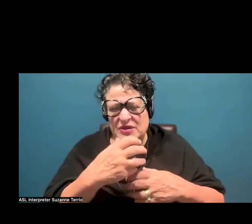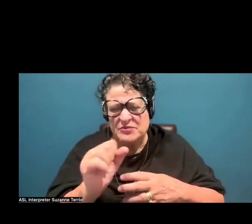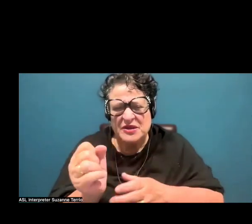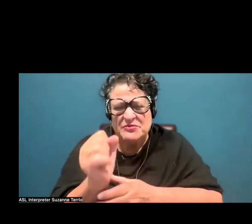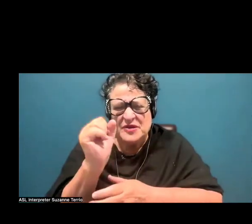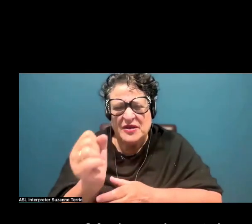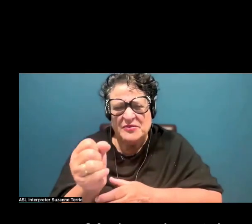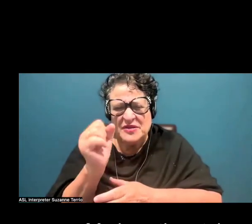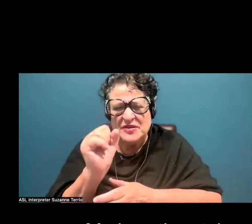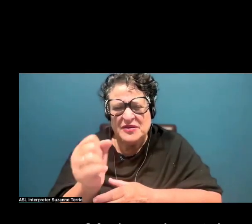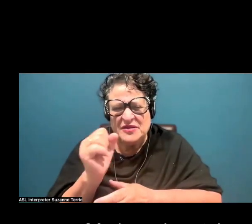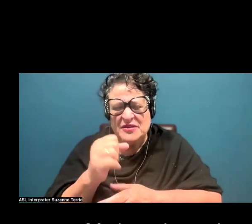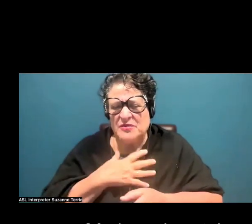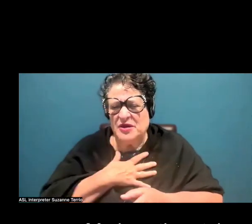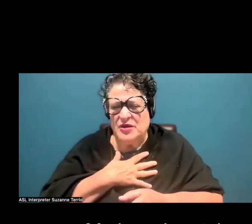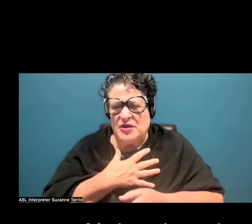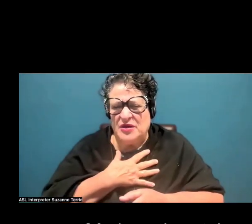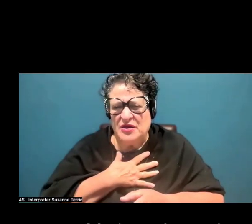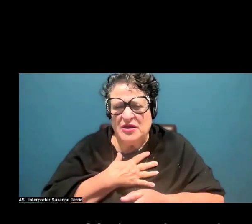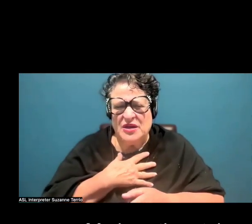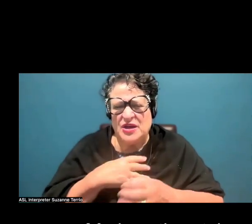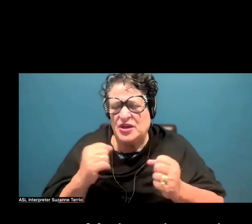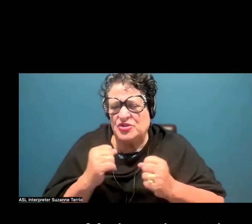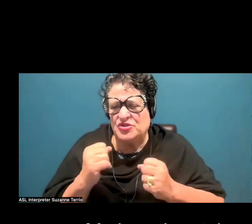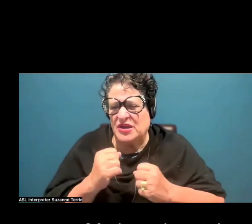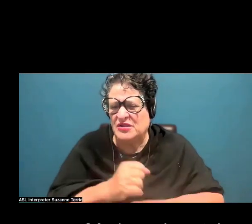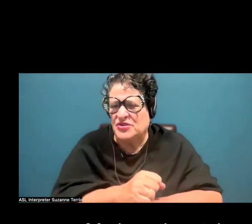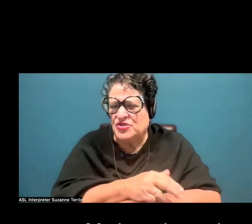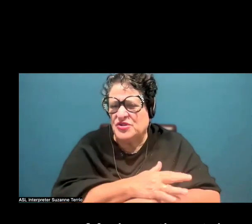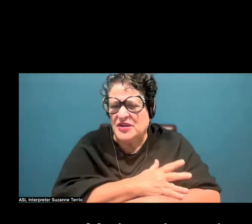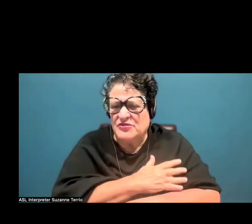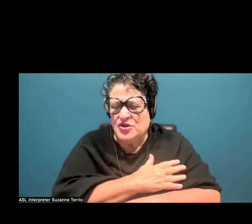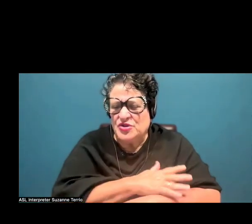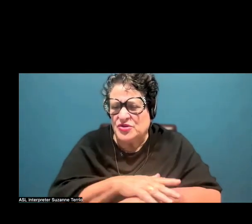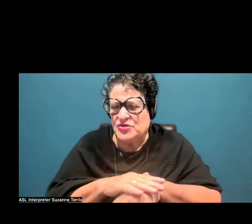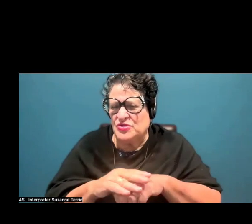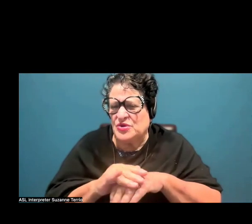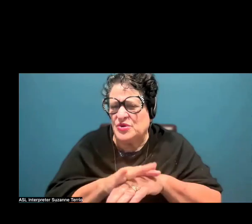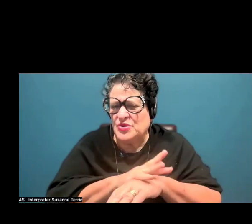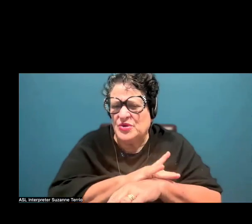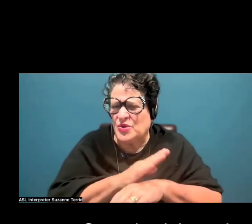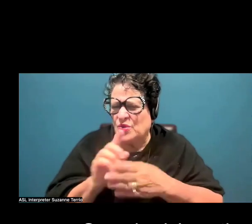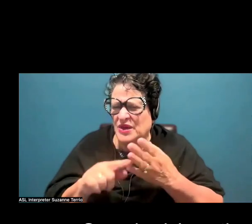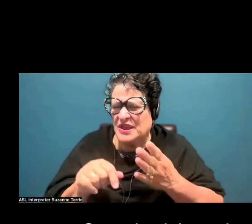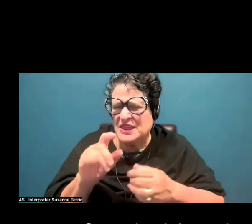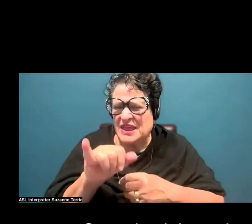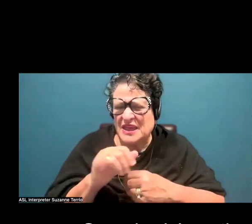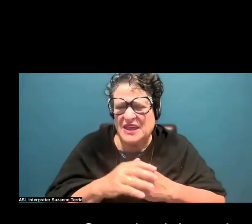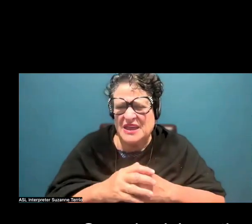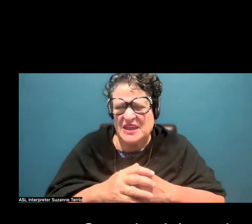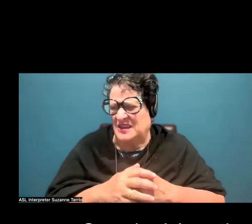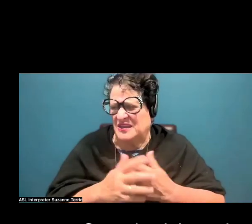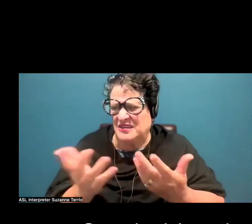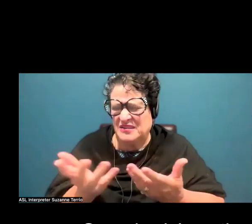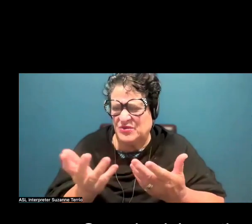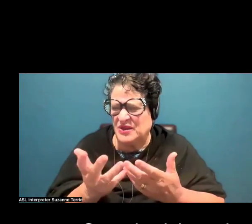water. My breath catches, a chill, a shiver as the hairs on my arms stand up. What is that? Somebody's outboard motor